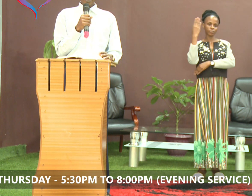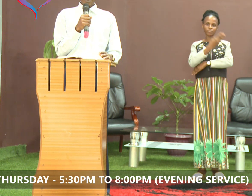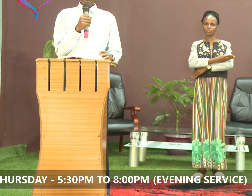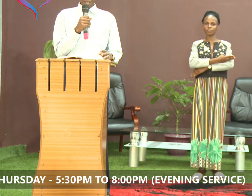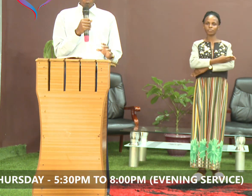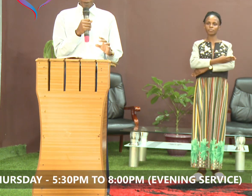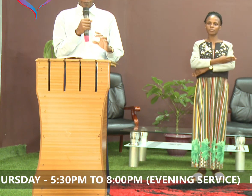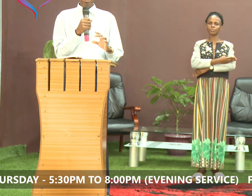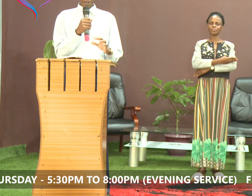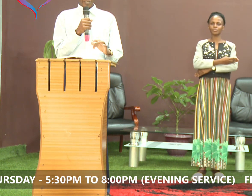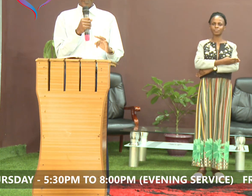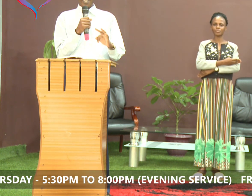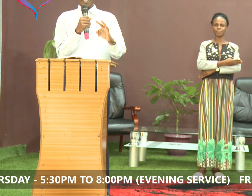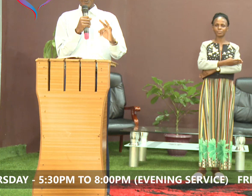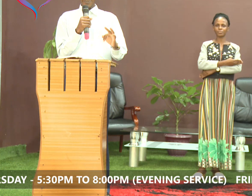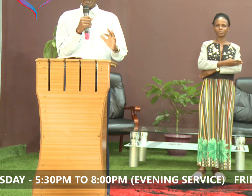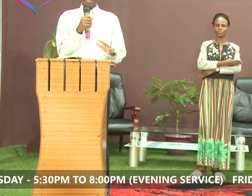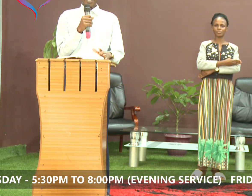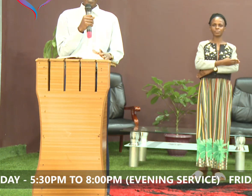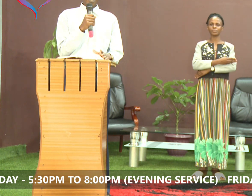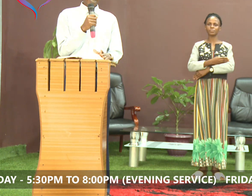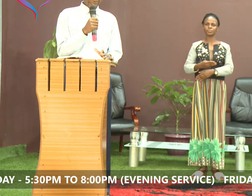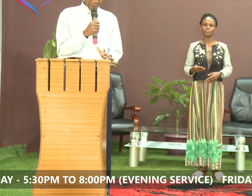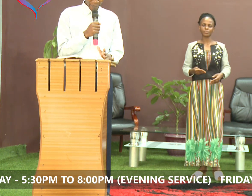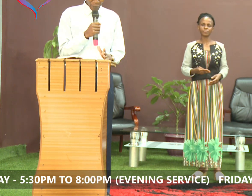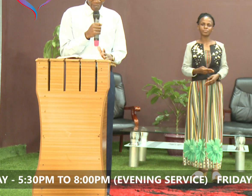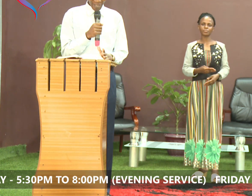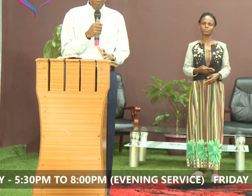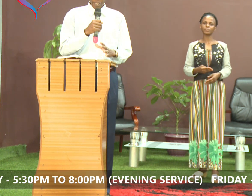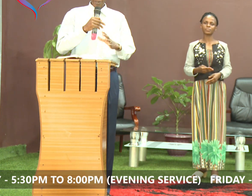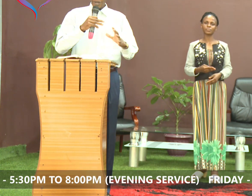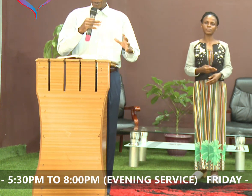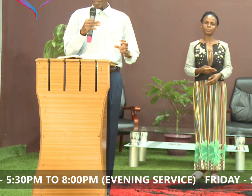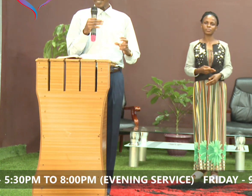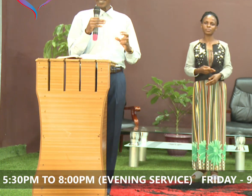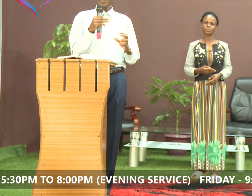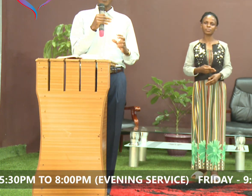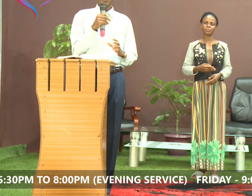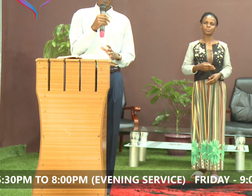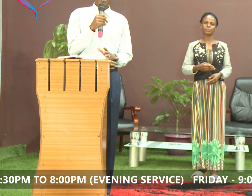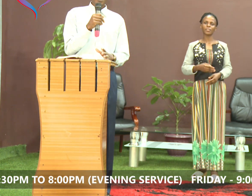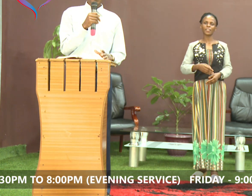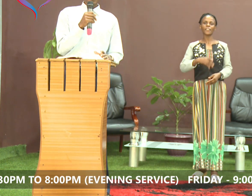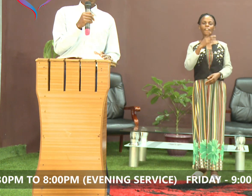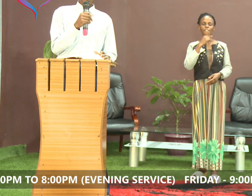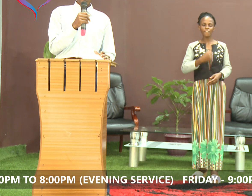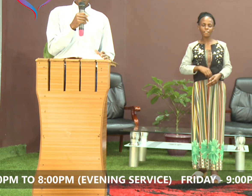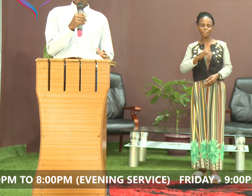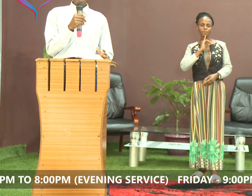fenna. We have grown up in three rigid kinds of families. Boundaries. The first one has rigid boundaries. Tata yeteka.